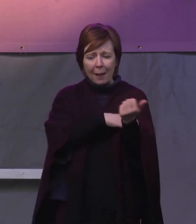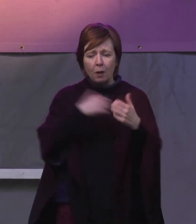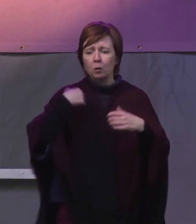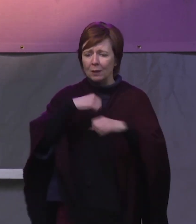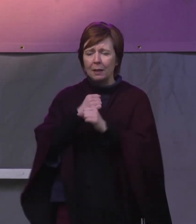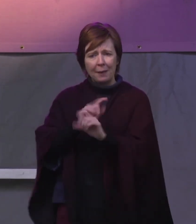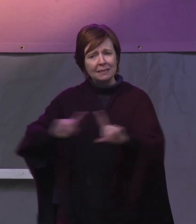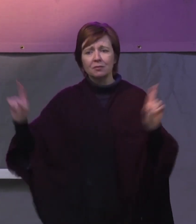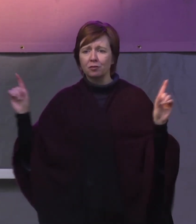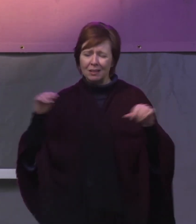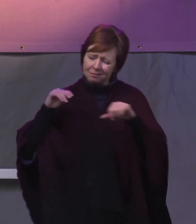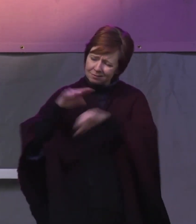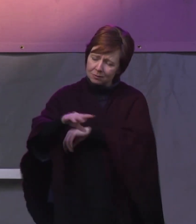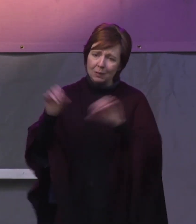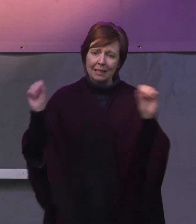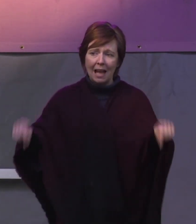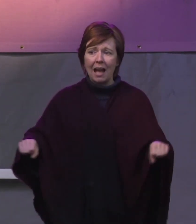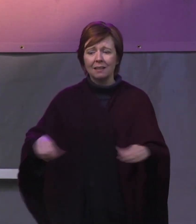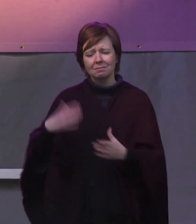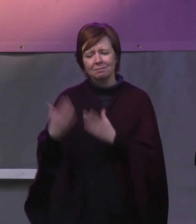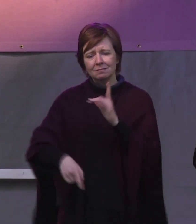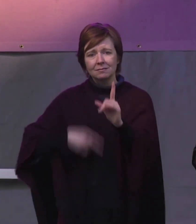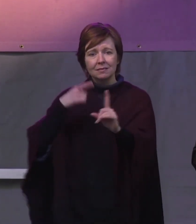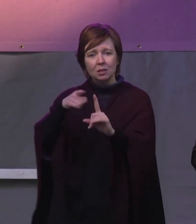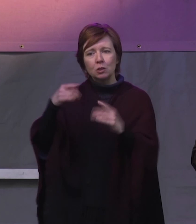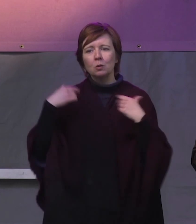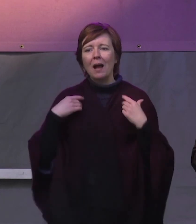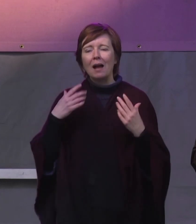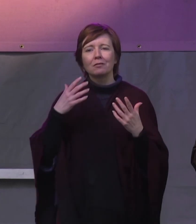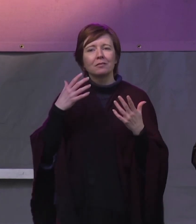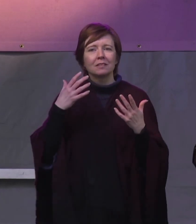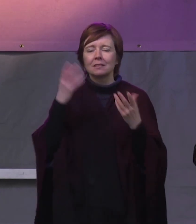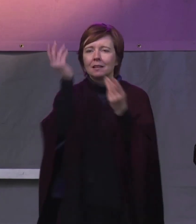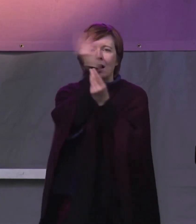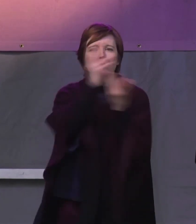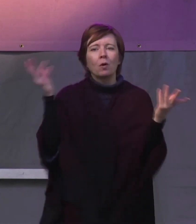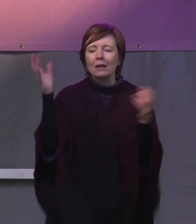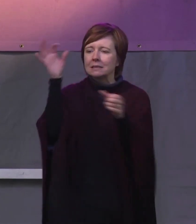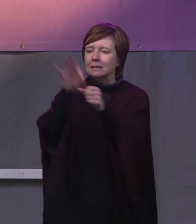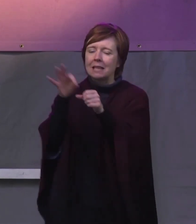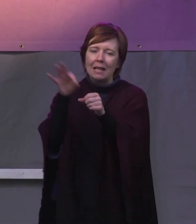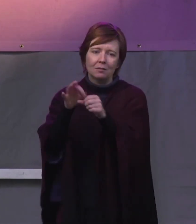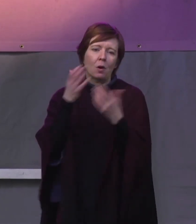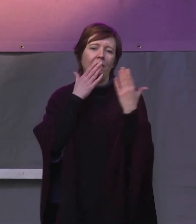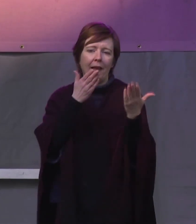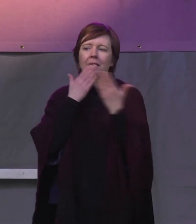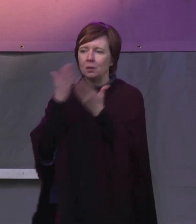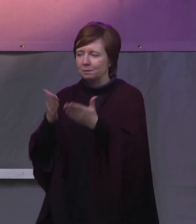make a difference. Remember, in the end, you have a voice and a vote. Thank you.